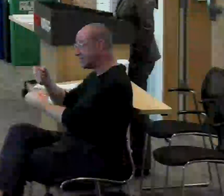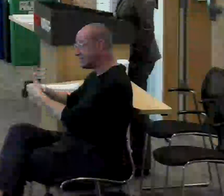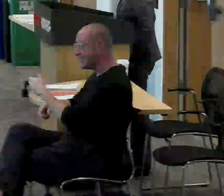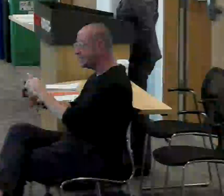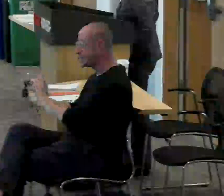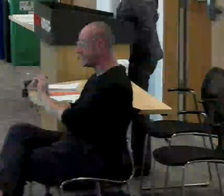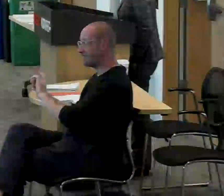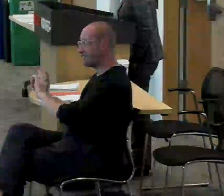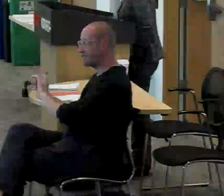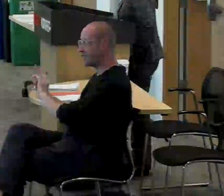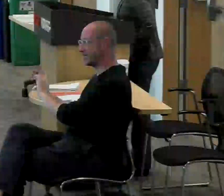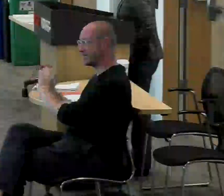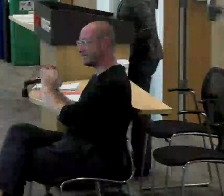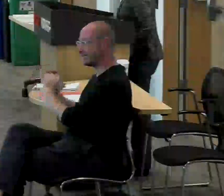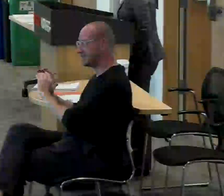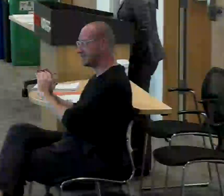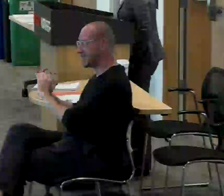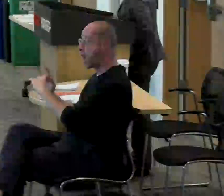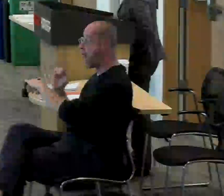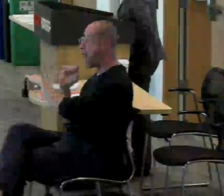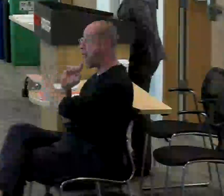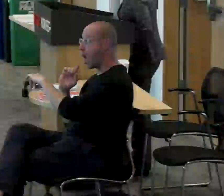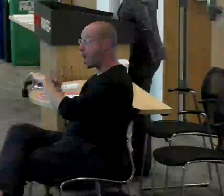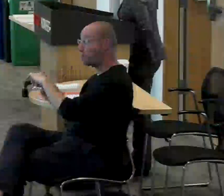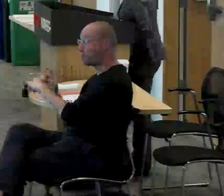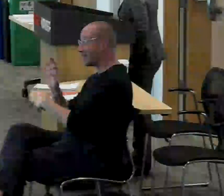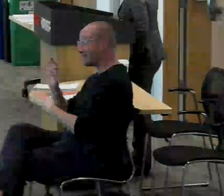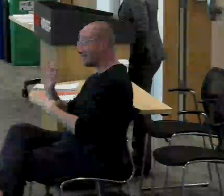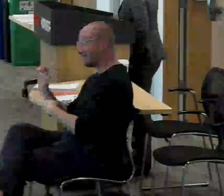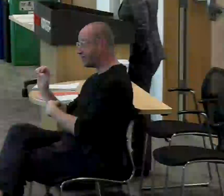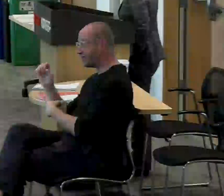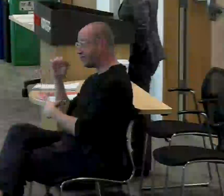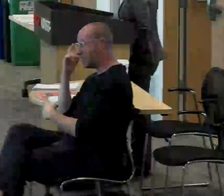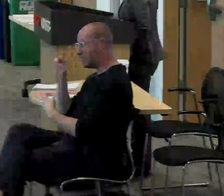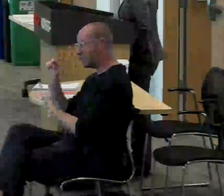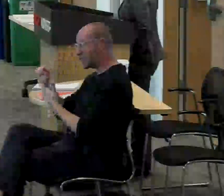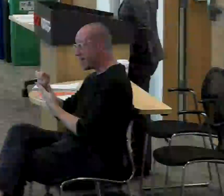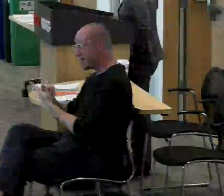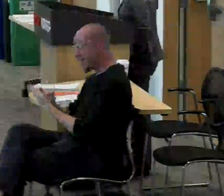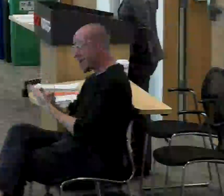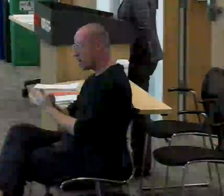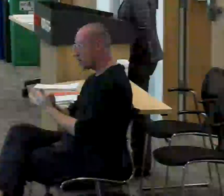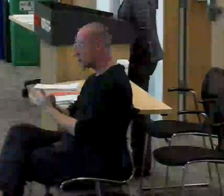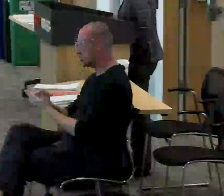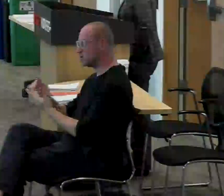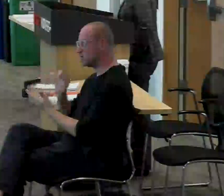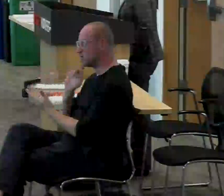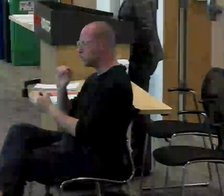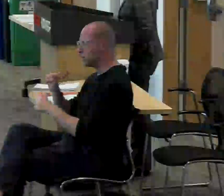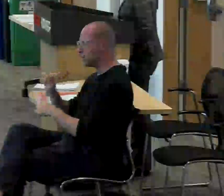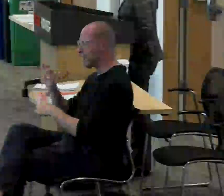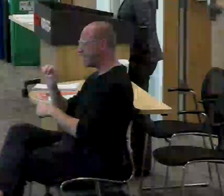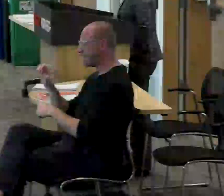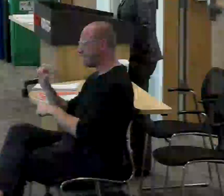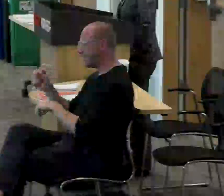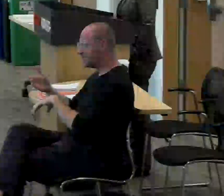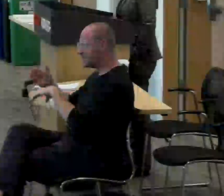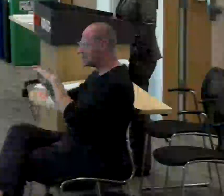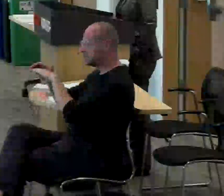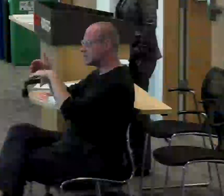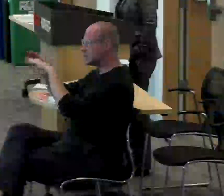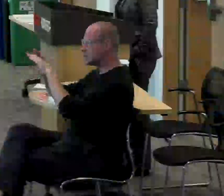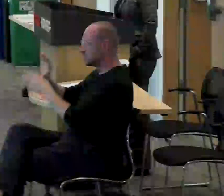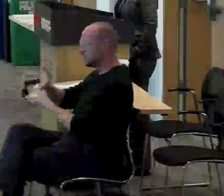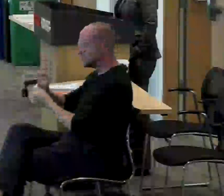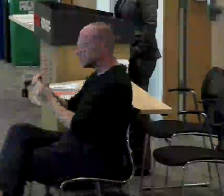of the fee annually that you pay to have the account in that plan. So you can really rack up fees easily in these